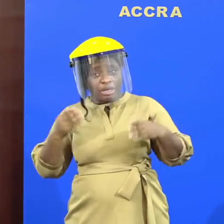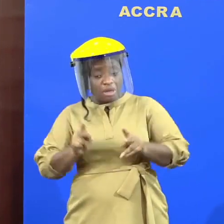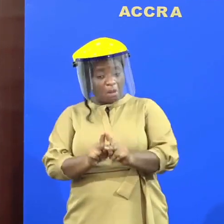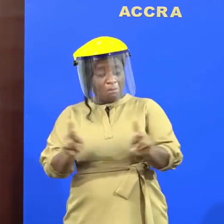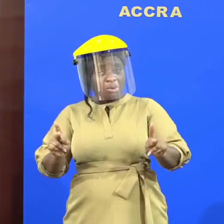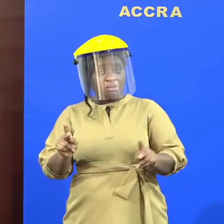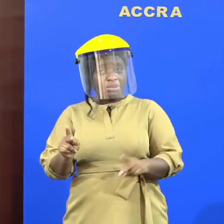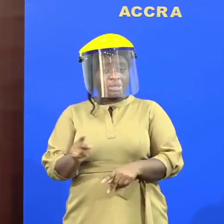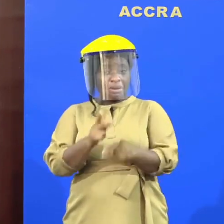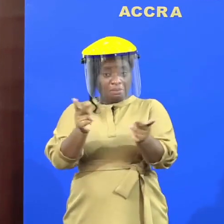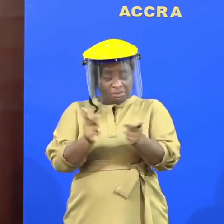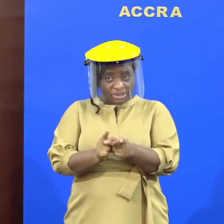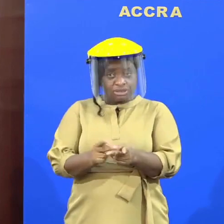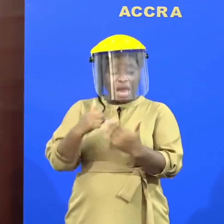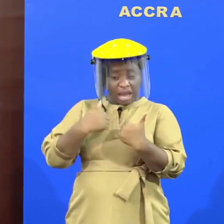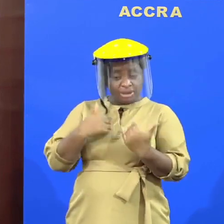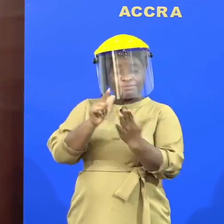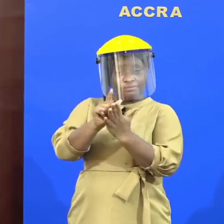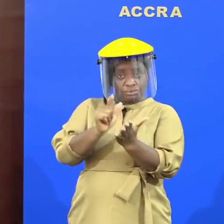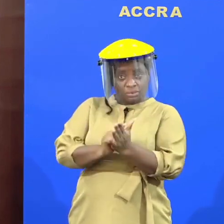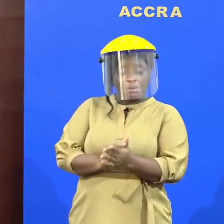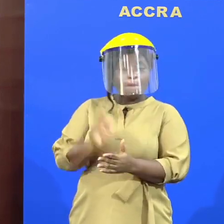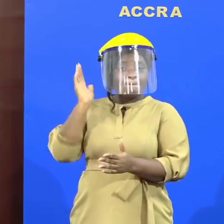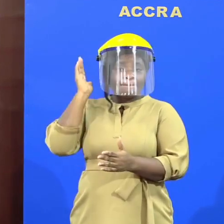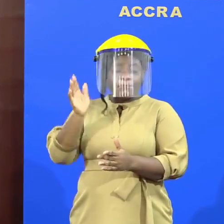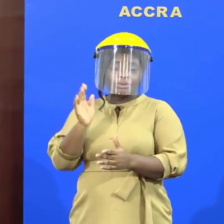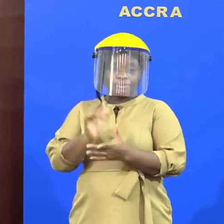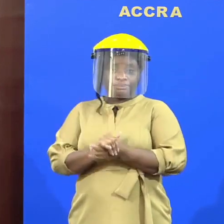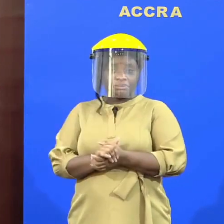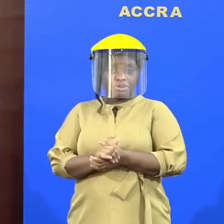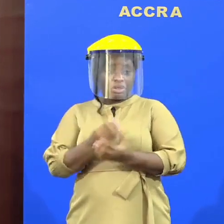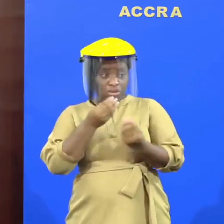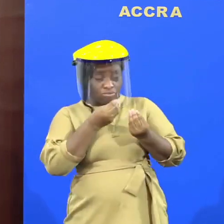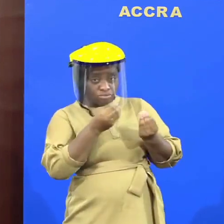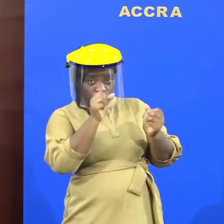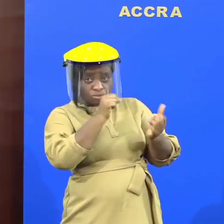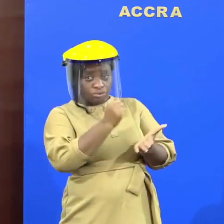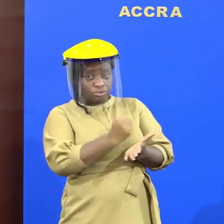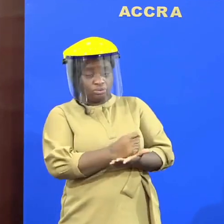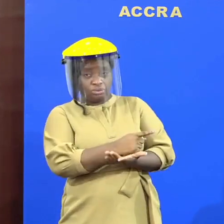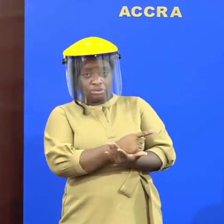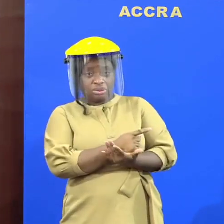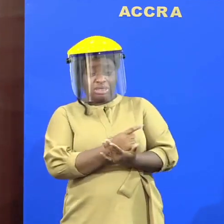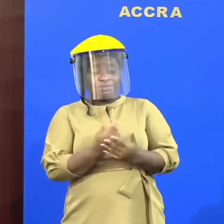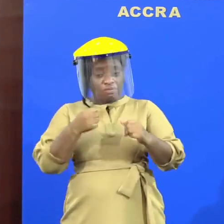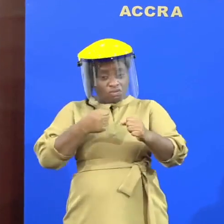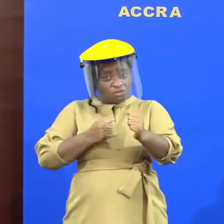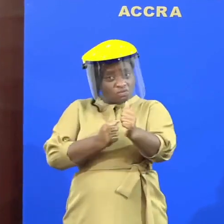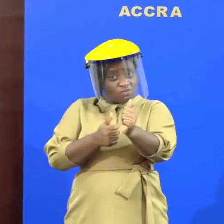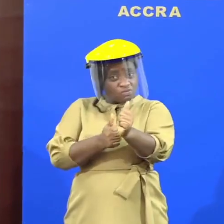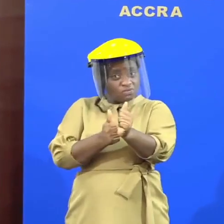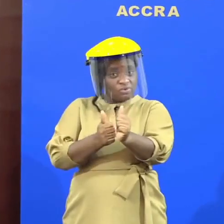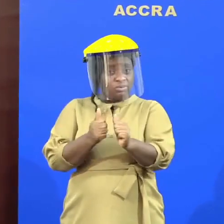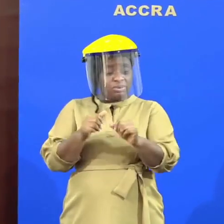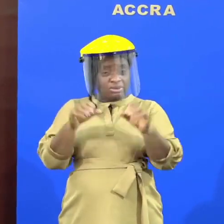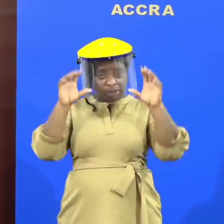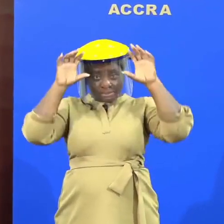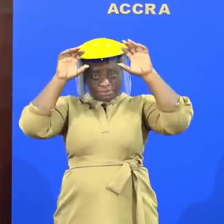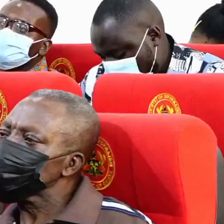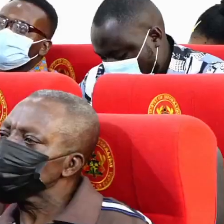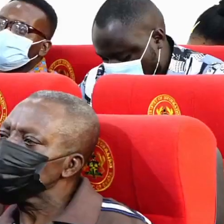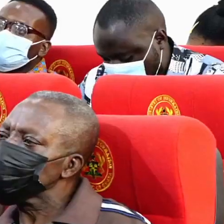the laws are there. And I think it should apply. I'm sure the honorable. Yeah, and I think if you followed the president's admonition, and that's what I'll be